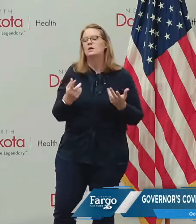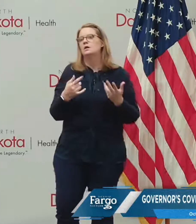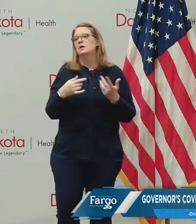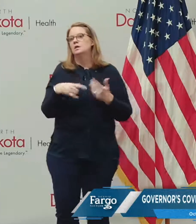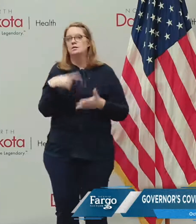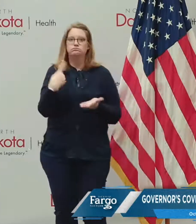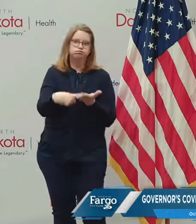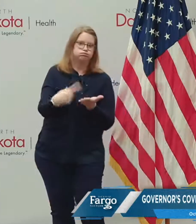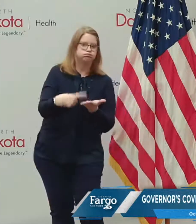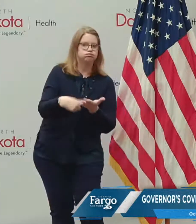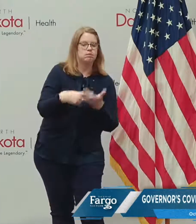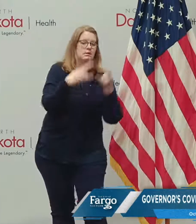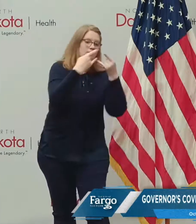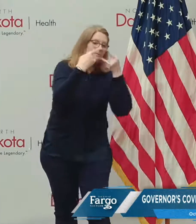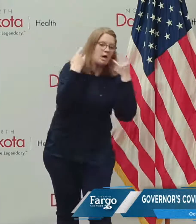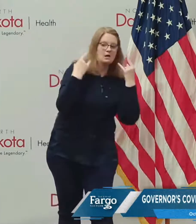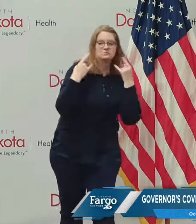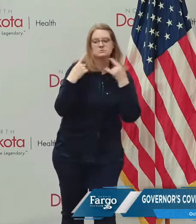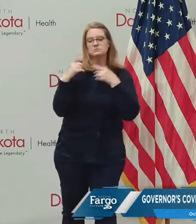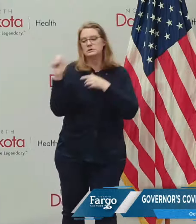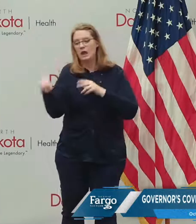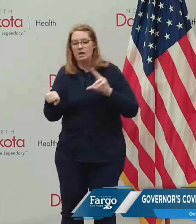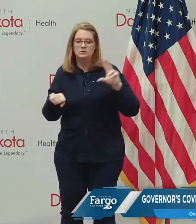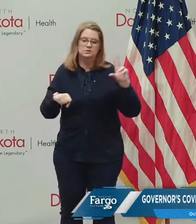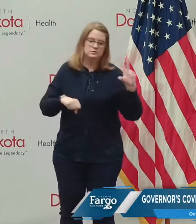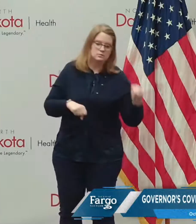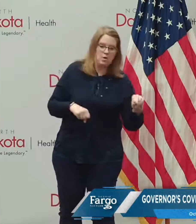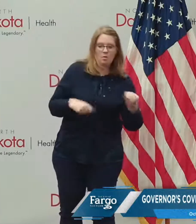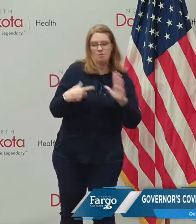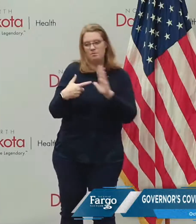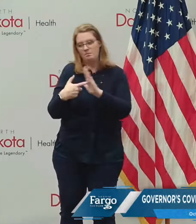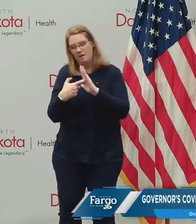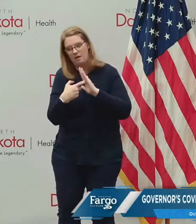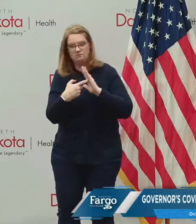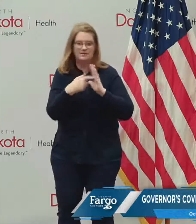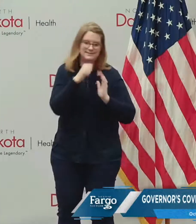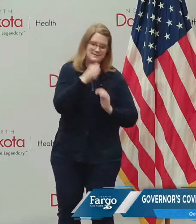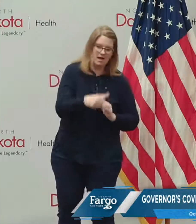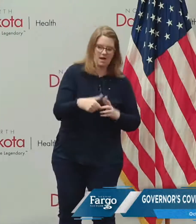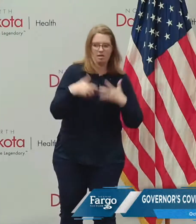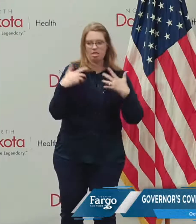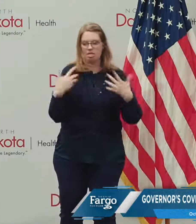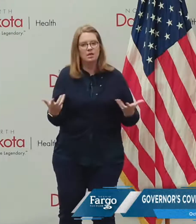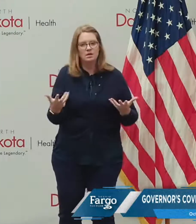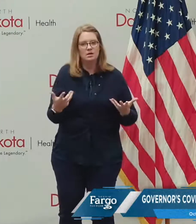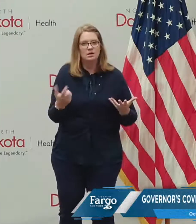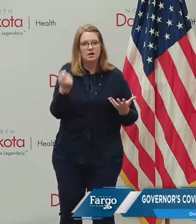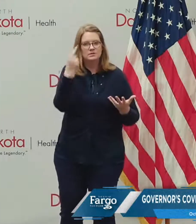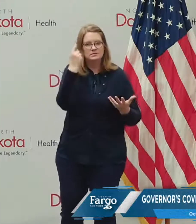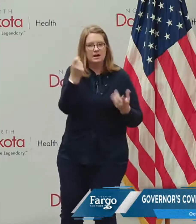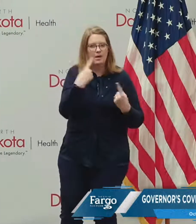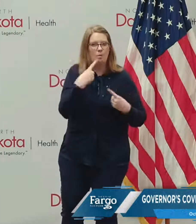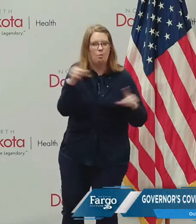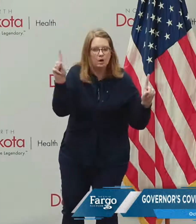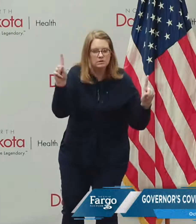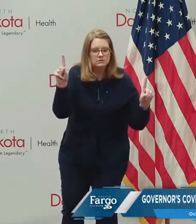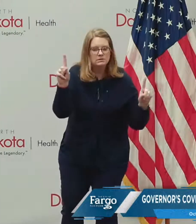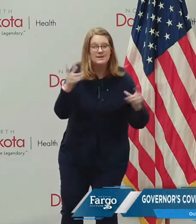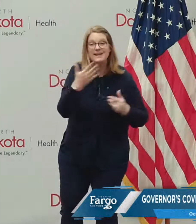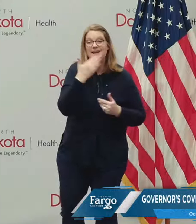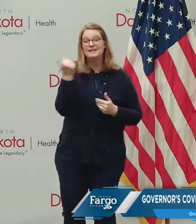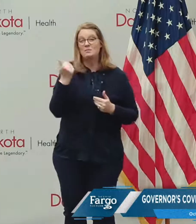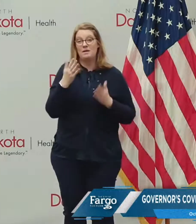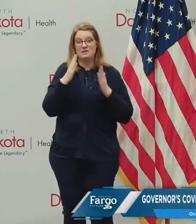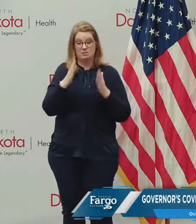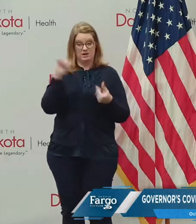masks and mask usage and mask mandates or not mandates, but we know that mitigation works. And the most effective form of